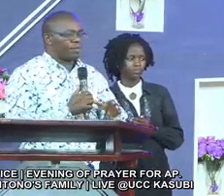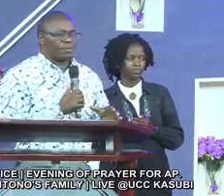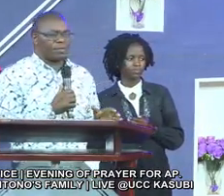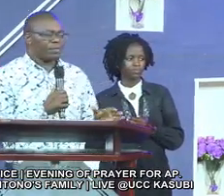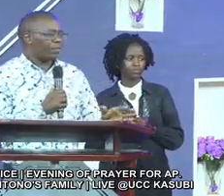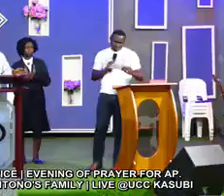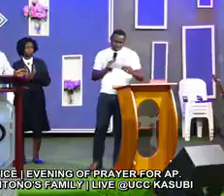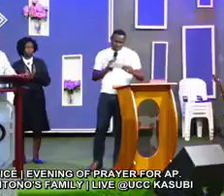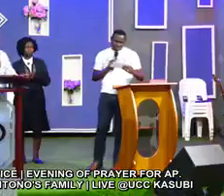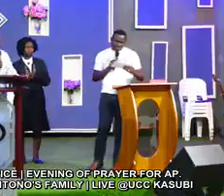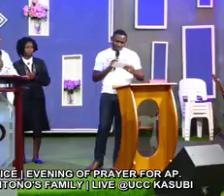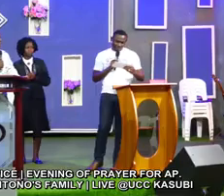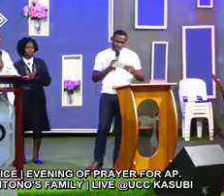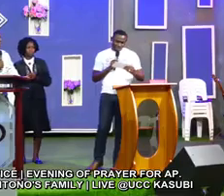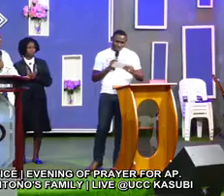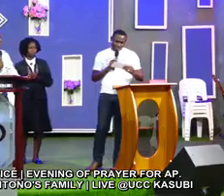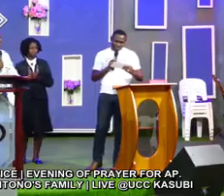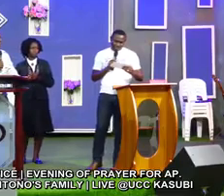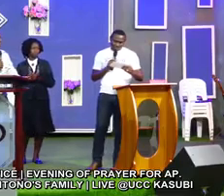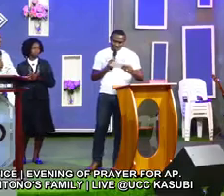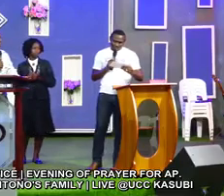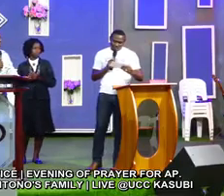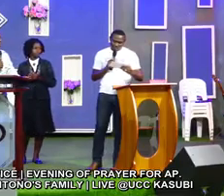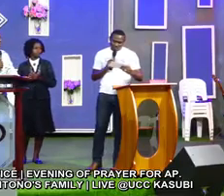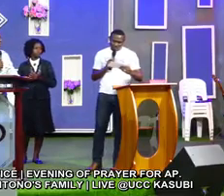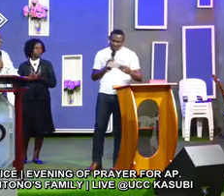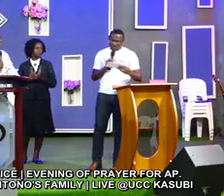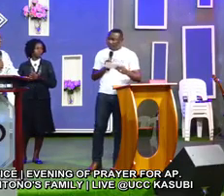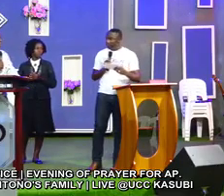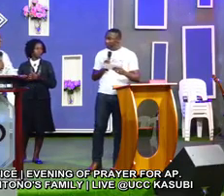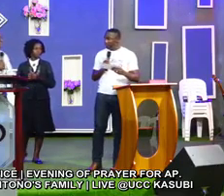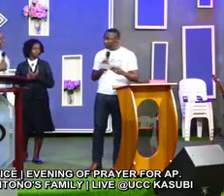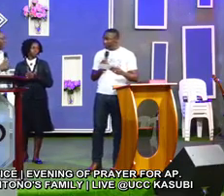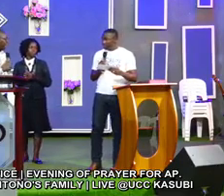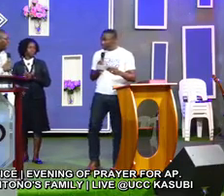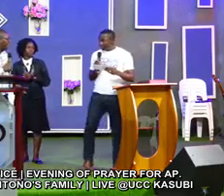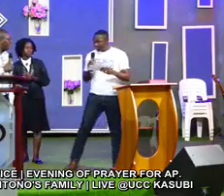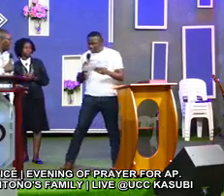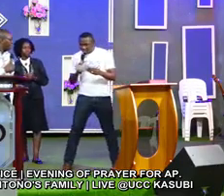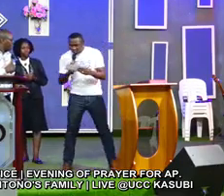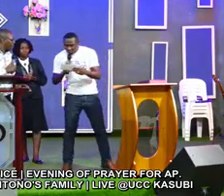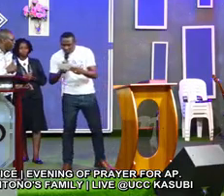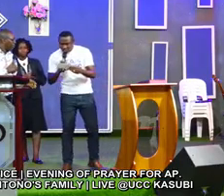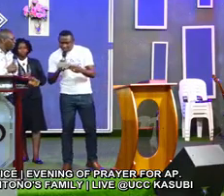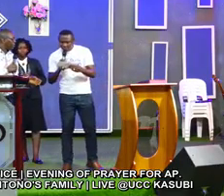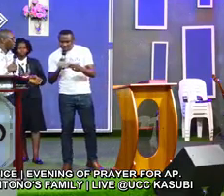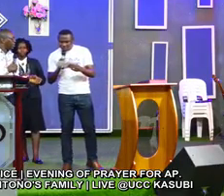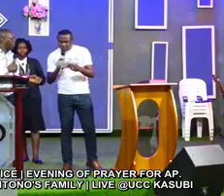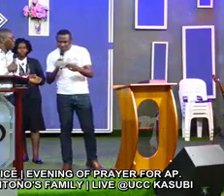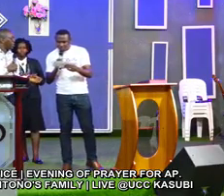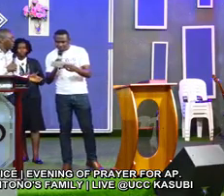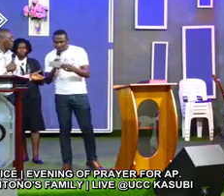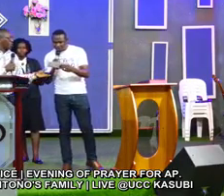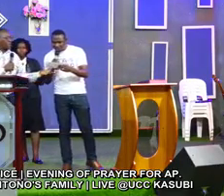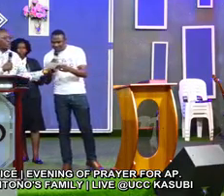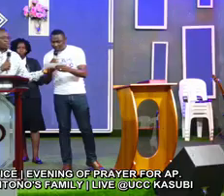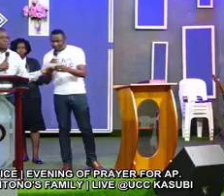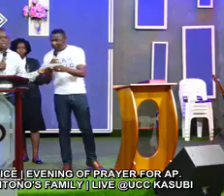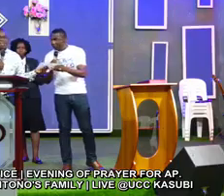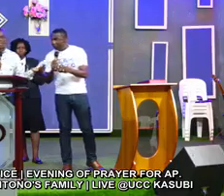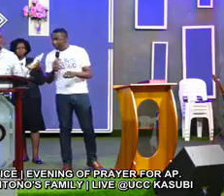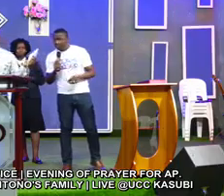$500,000. Stella Tumwine,